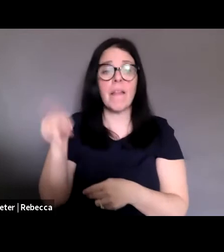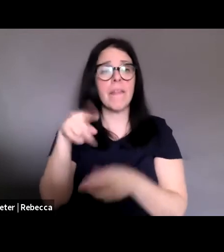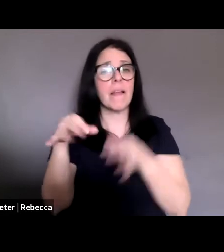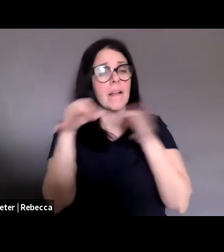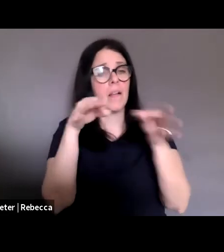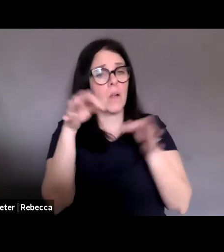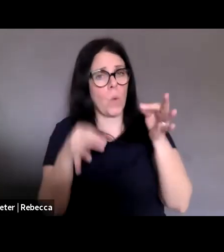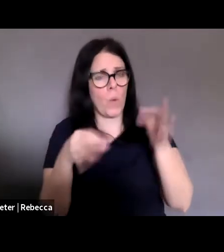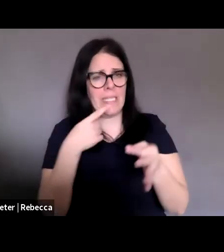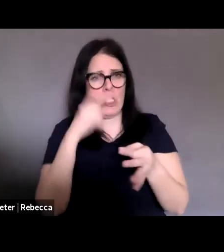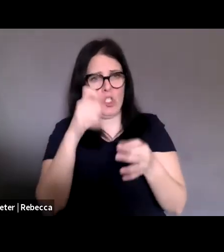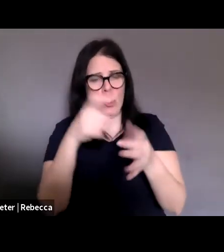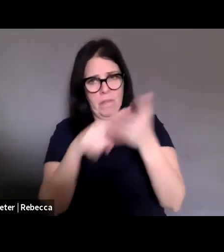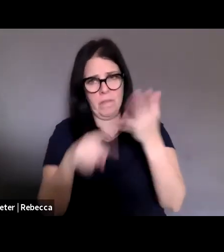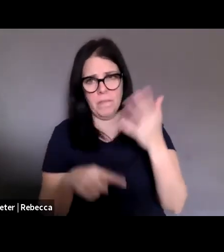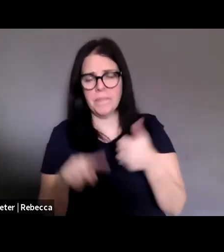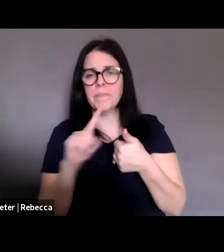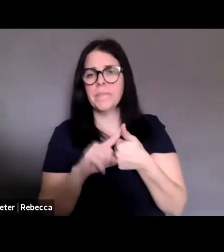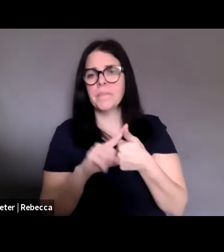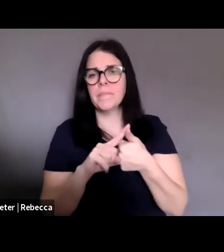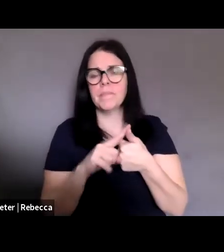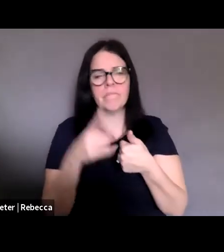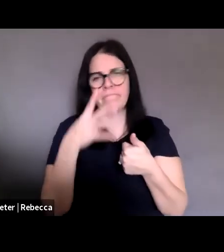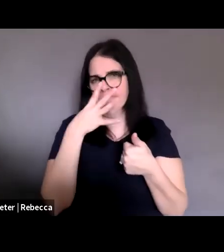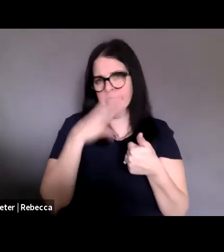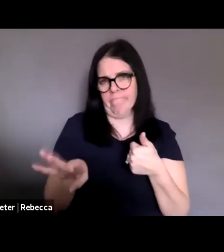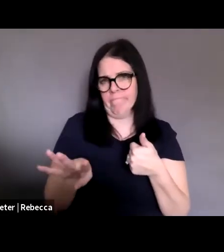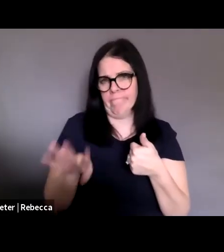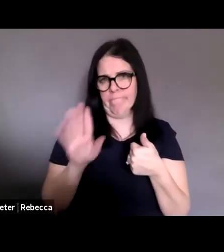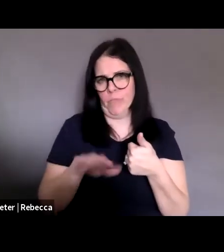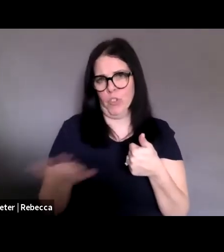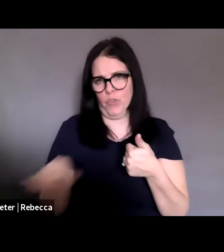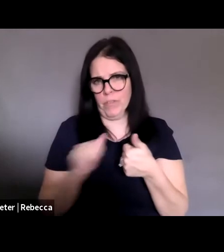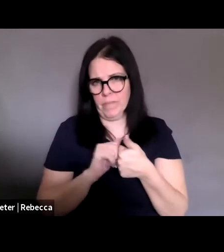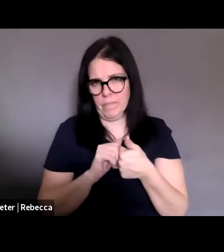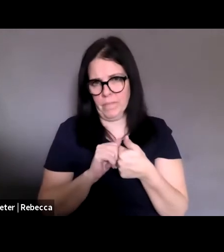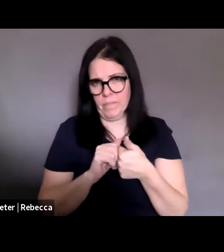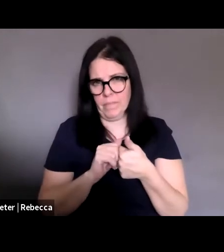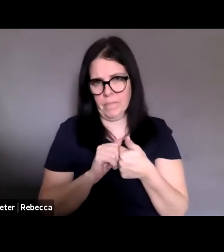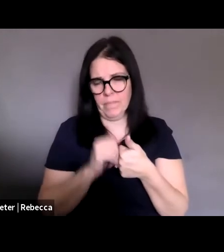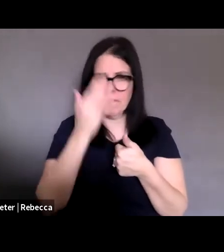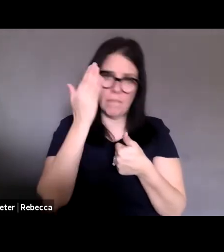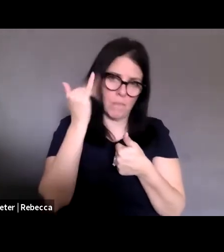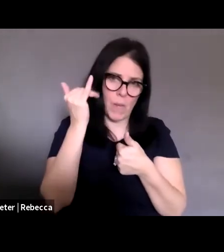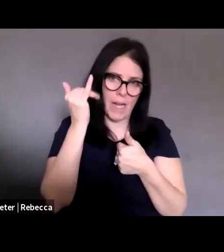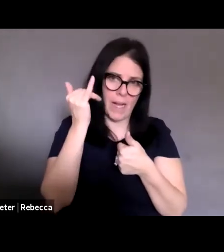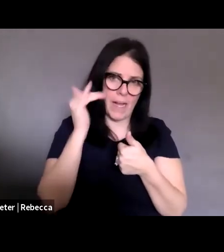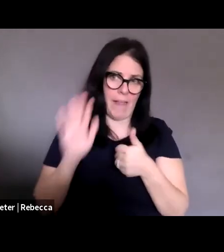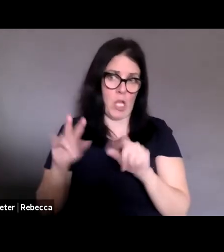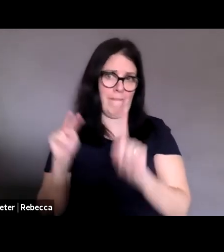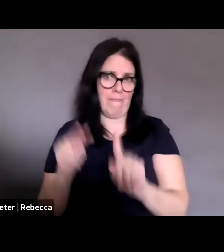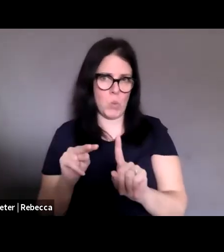do. Ignore the views and preferences of children, as those views assume that